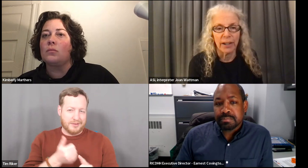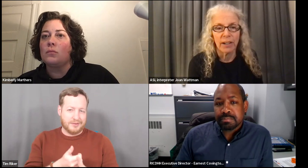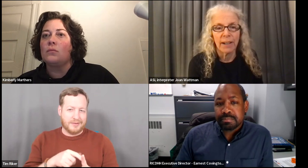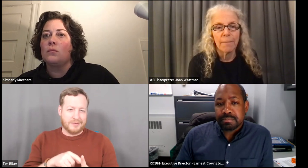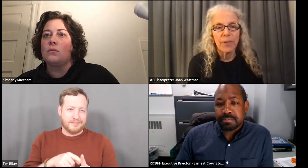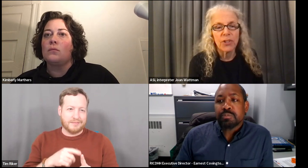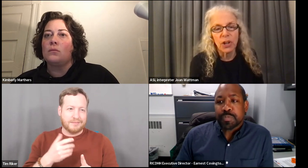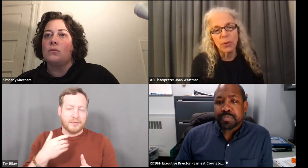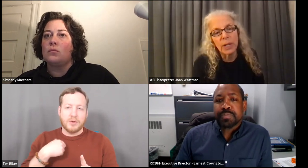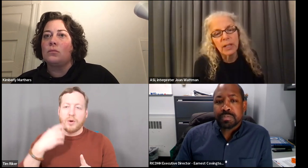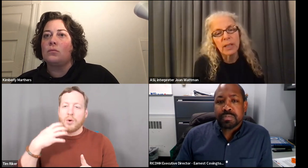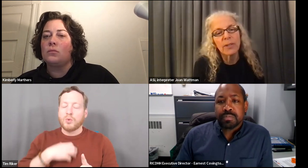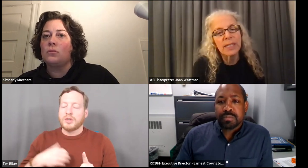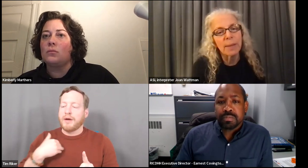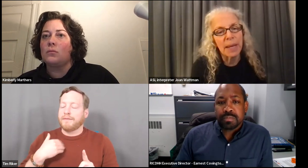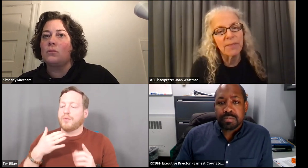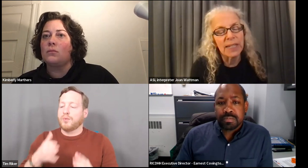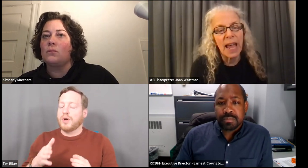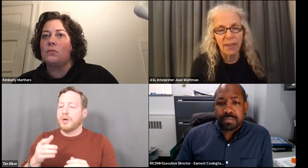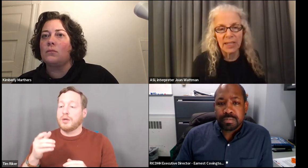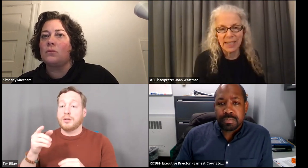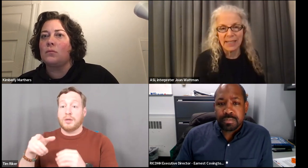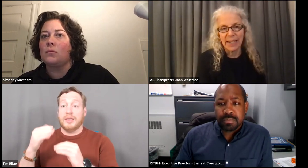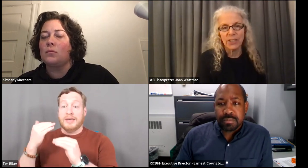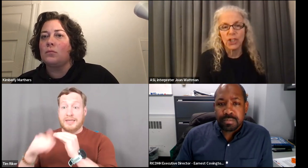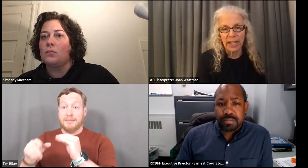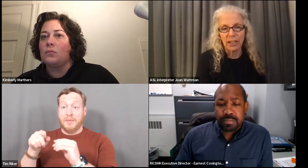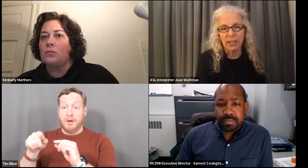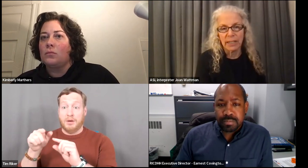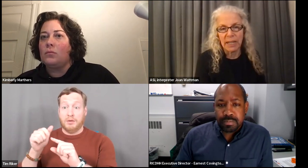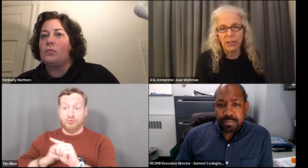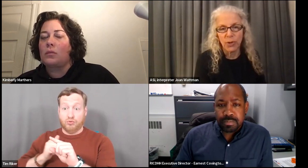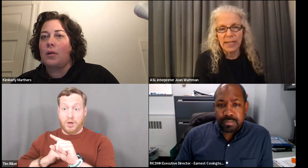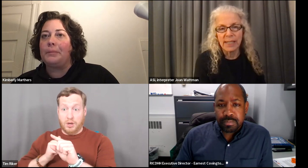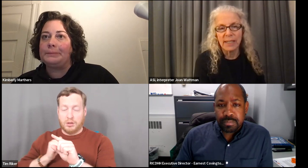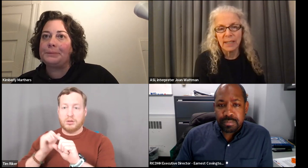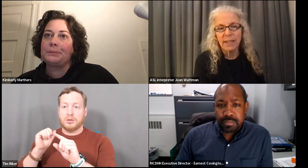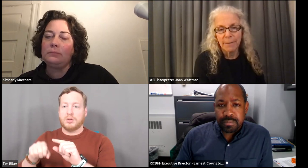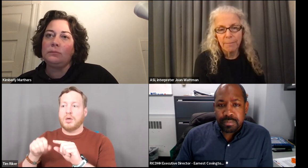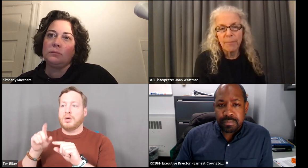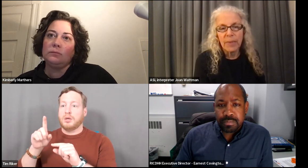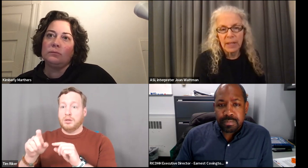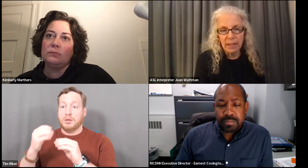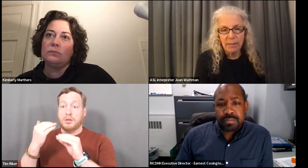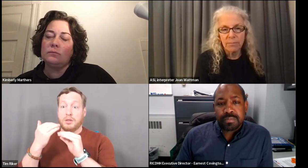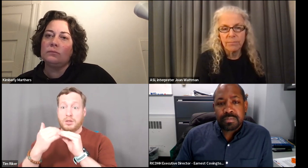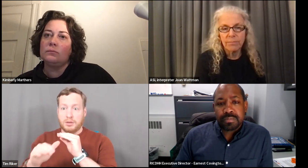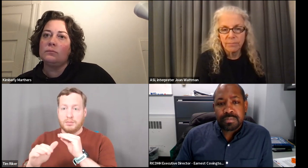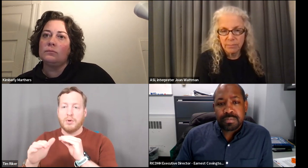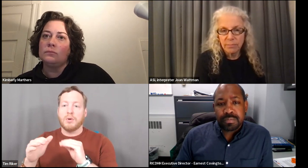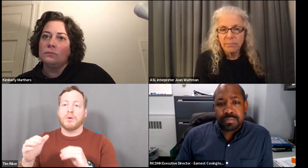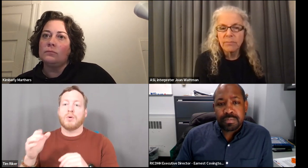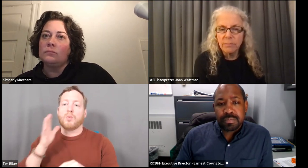the chair. So there is some benefit to having a designated chair email address.